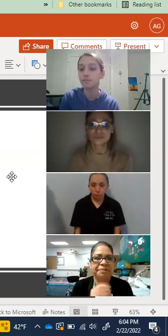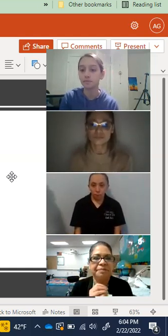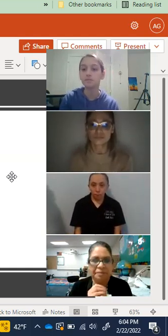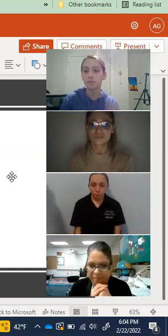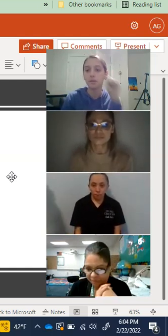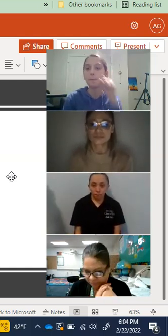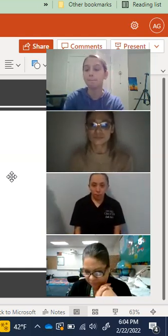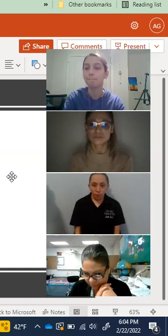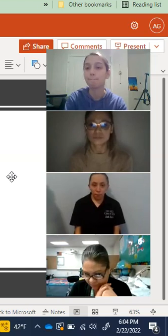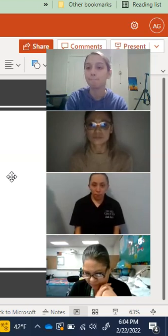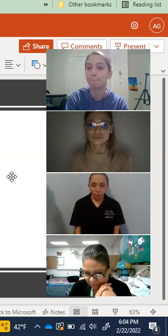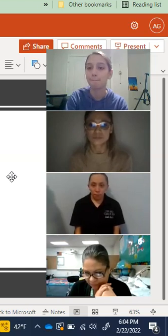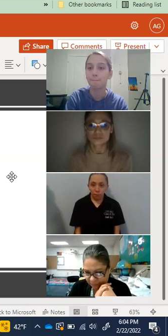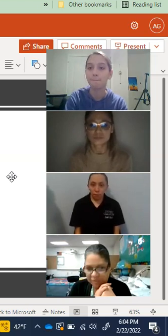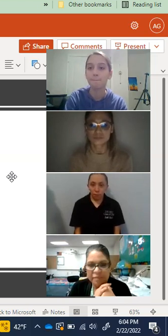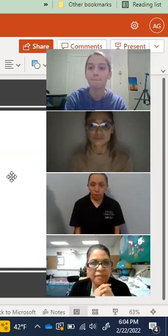Okay, yeah.